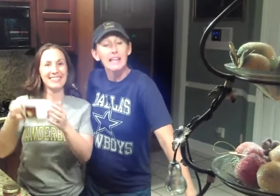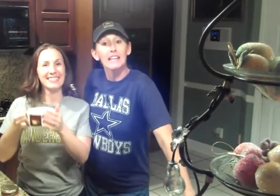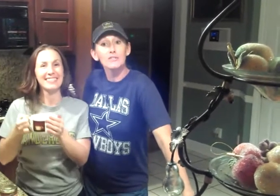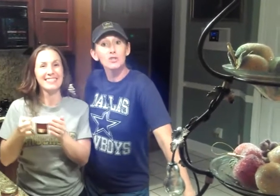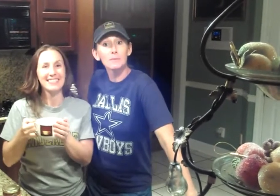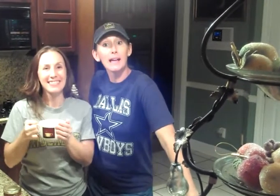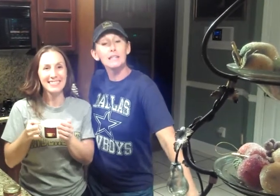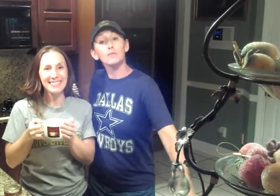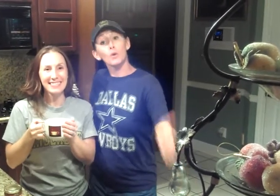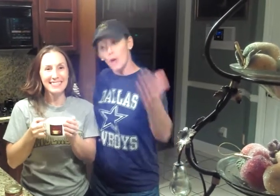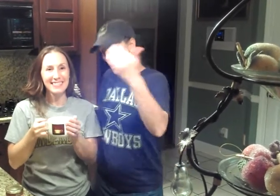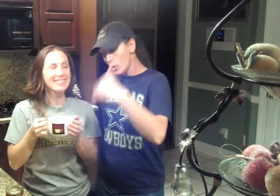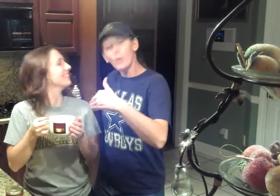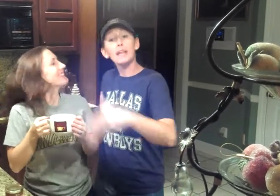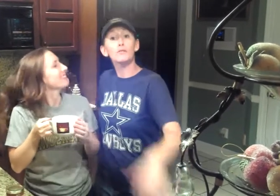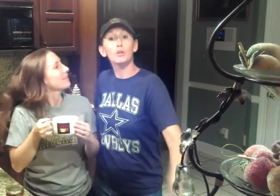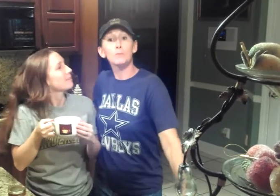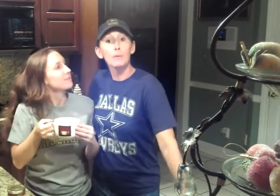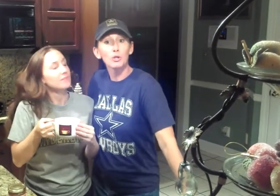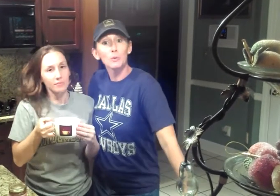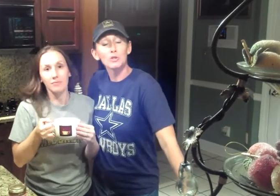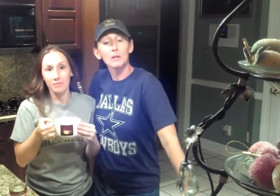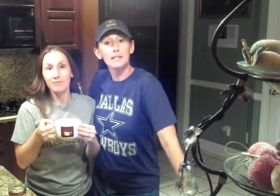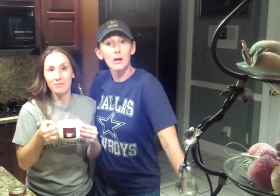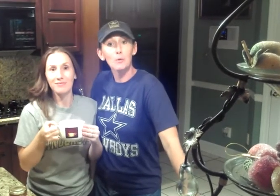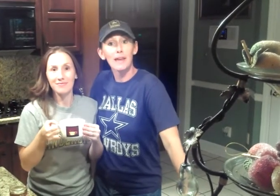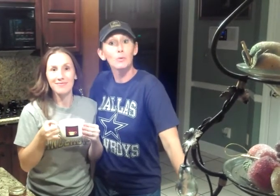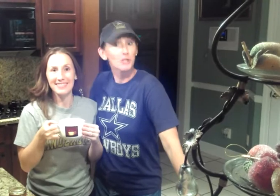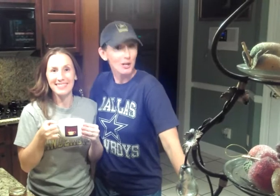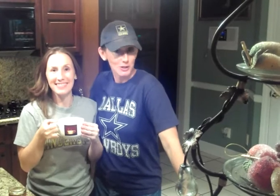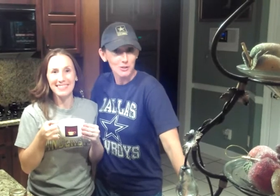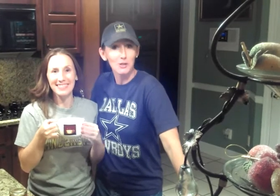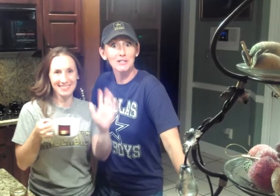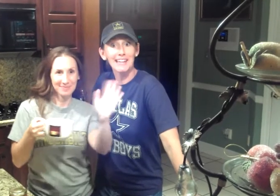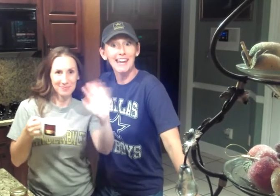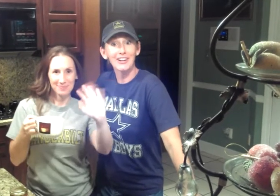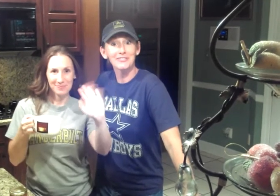Gives you some ideas for more ways for you to make more sweet treats at home. And we'll talk to you soon. Y'all take care.